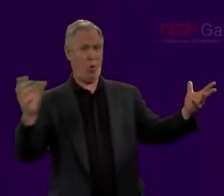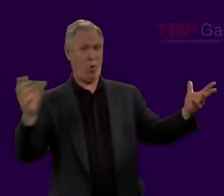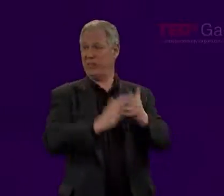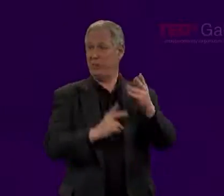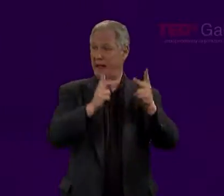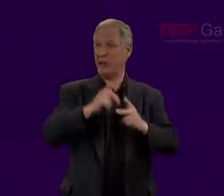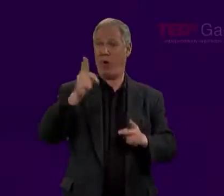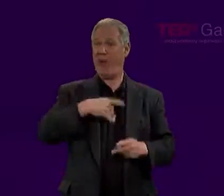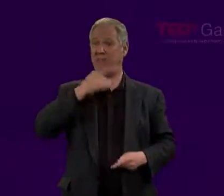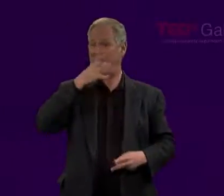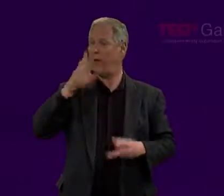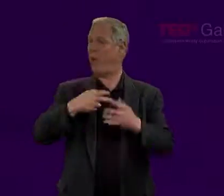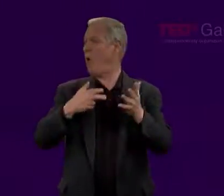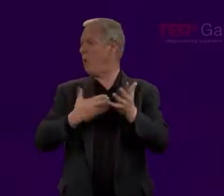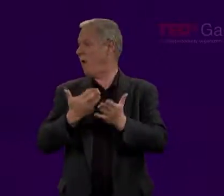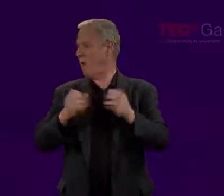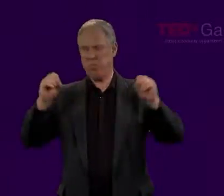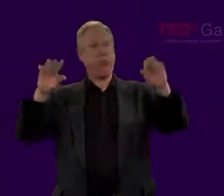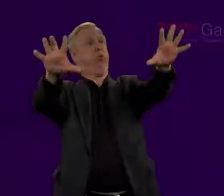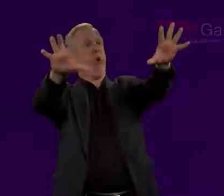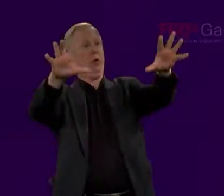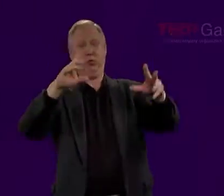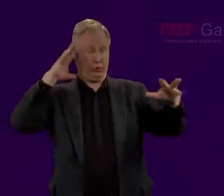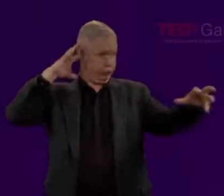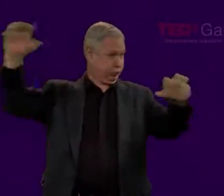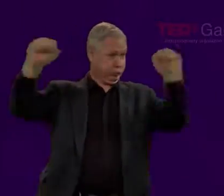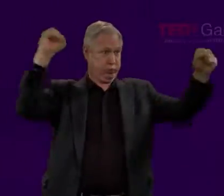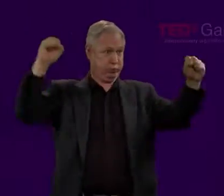to make sure there's accessibility at night.